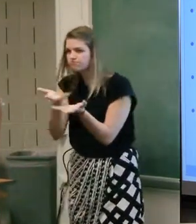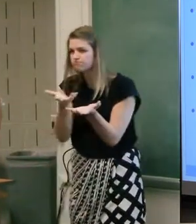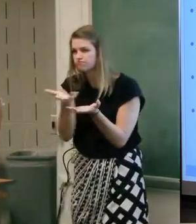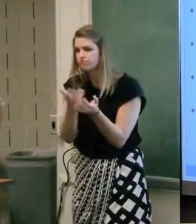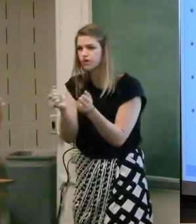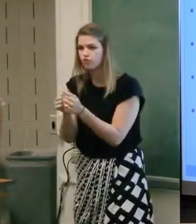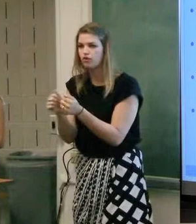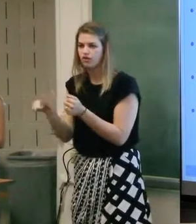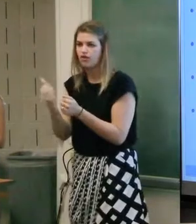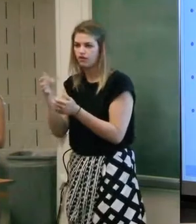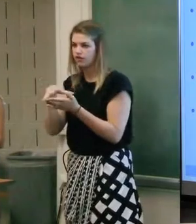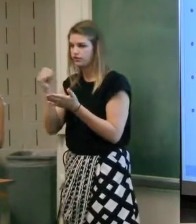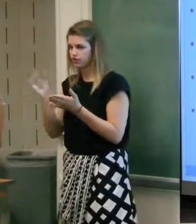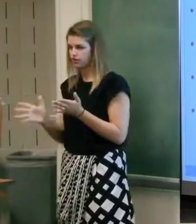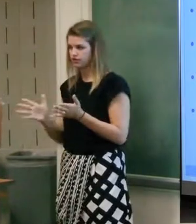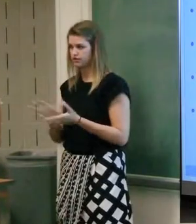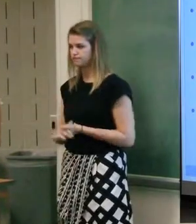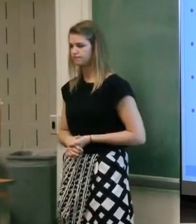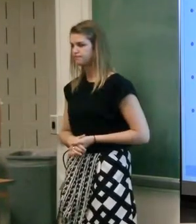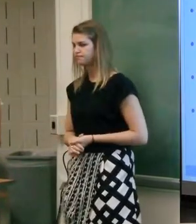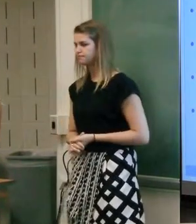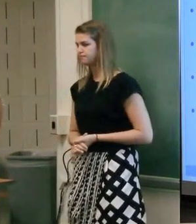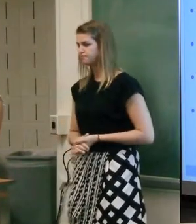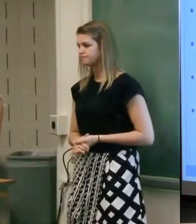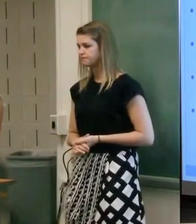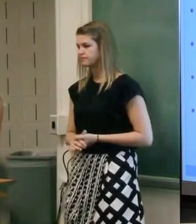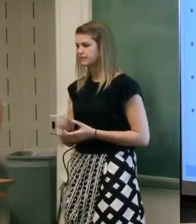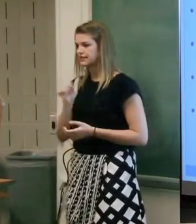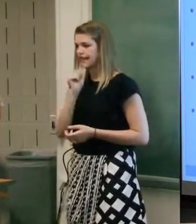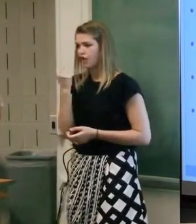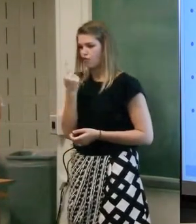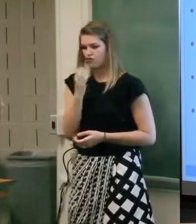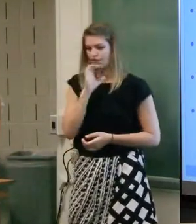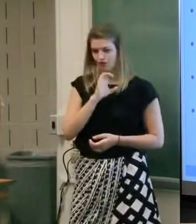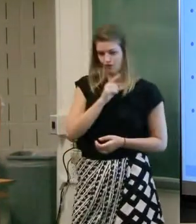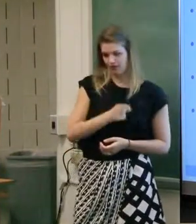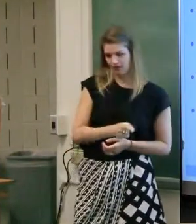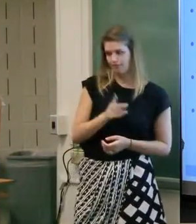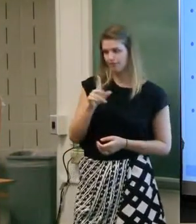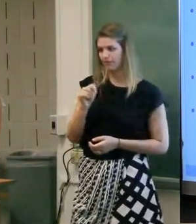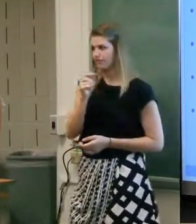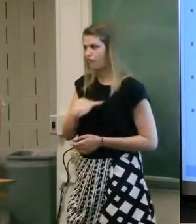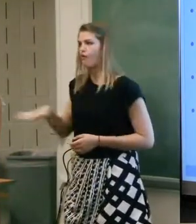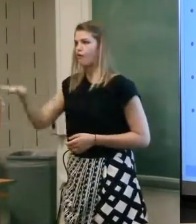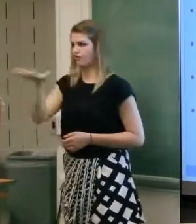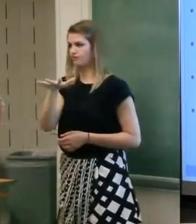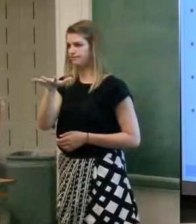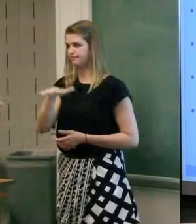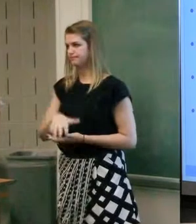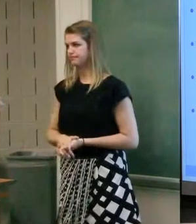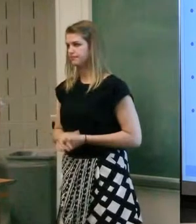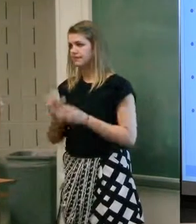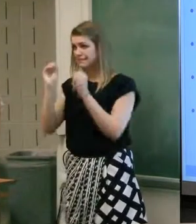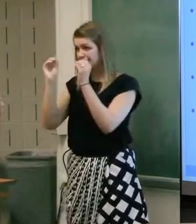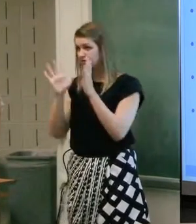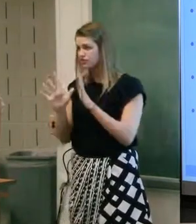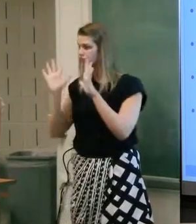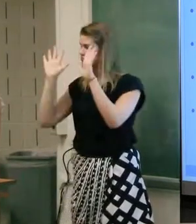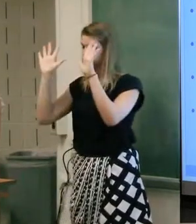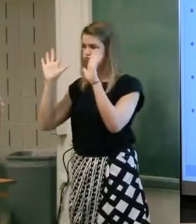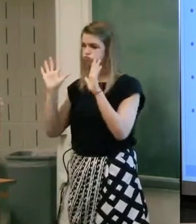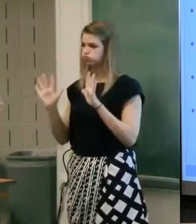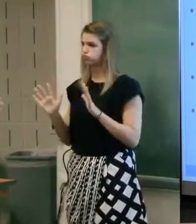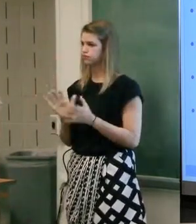get a connection with the students, not only Chloe, but the students also. And the teachers were